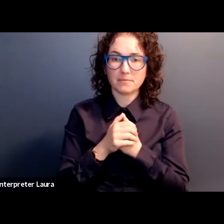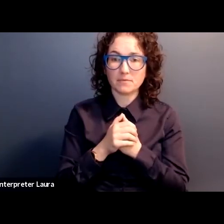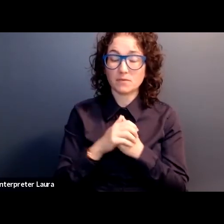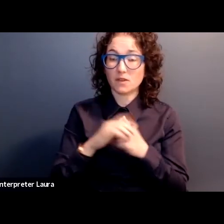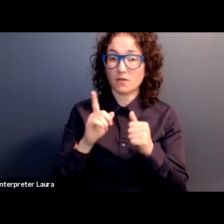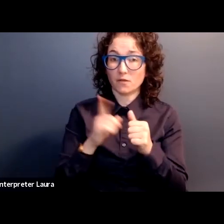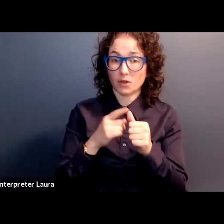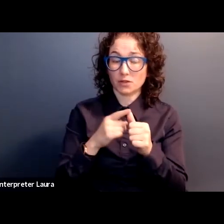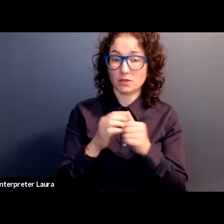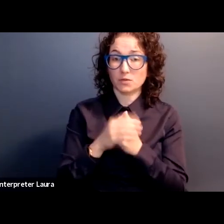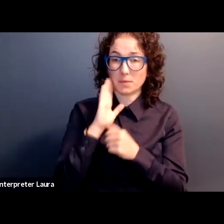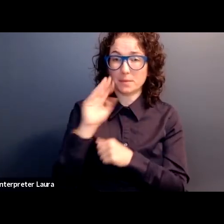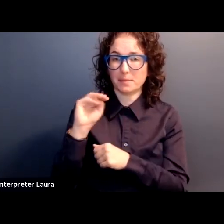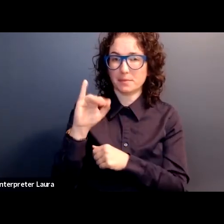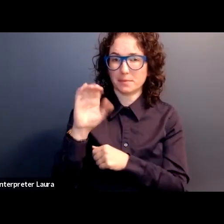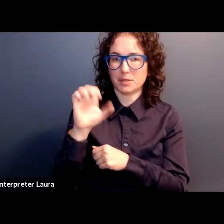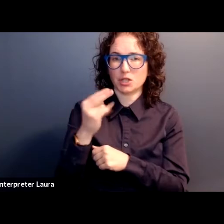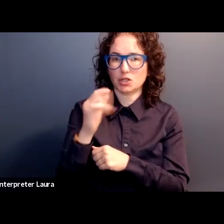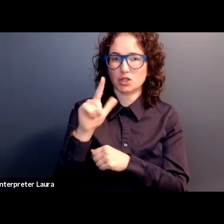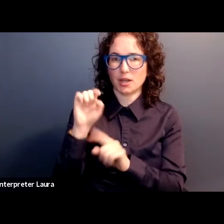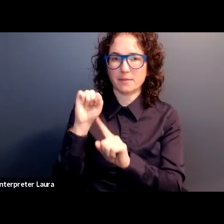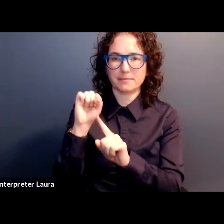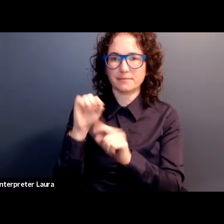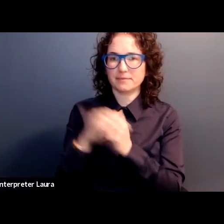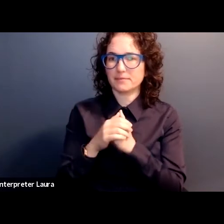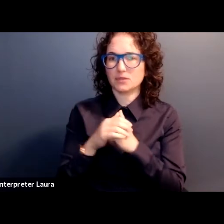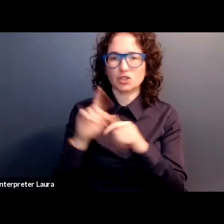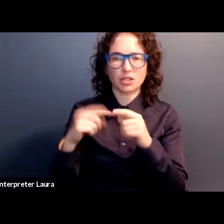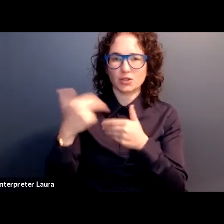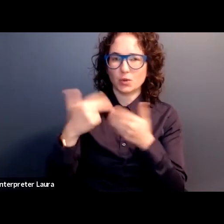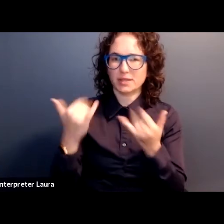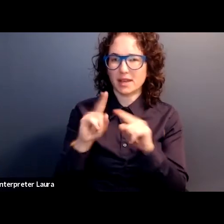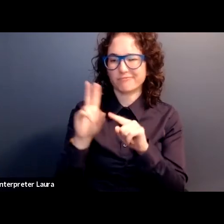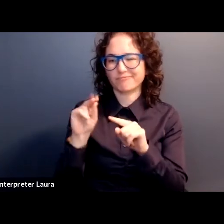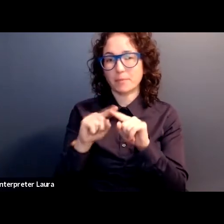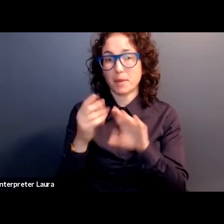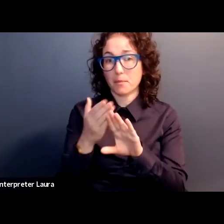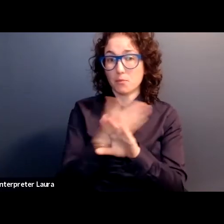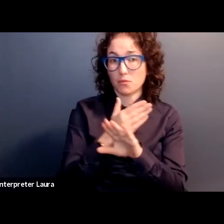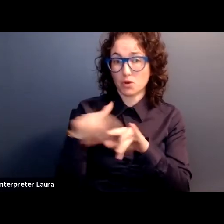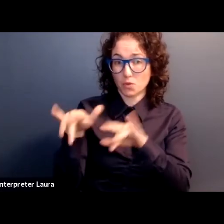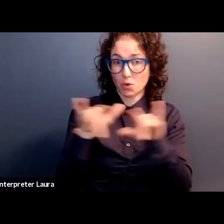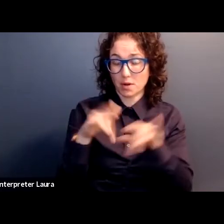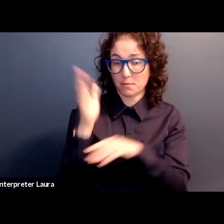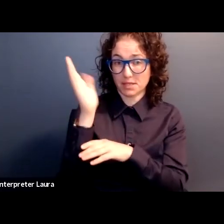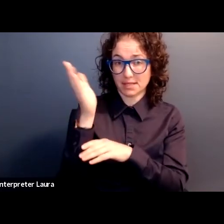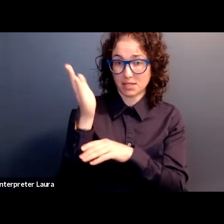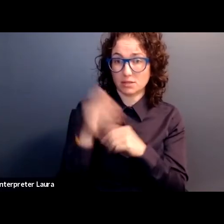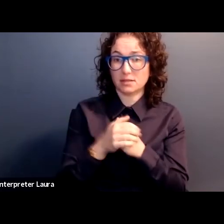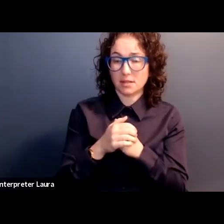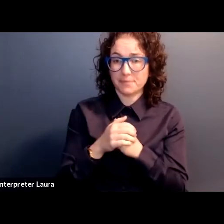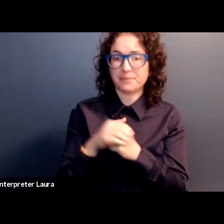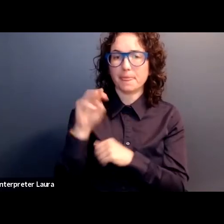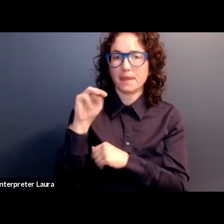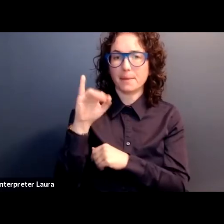hearing from Nichelle, who was unable to join us today, but has pre-recorded her presentation for us. Nichelle